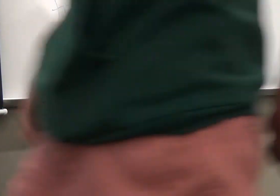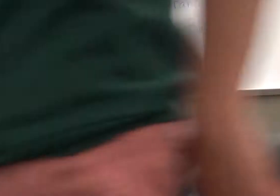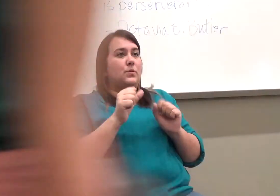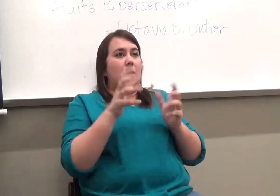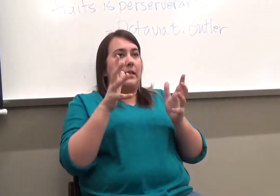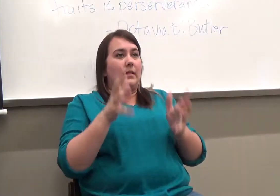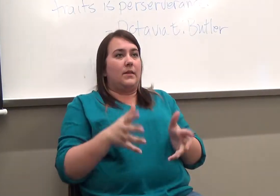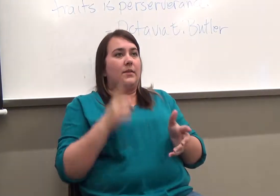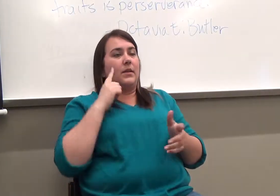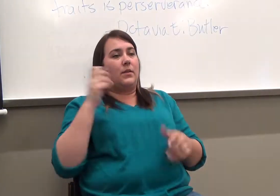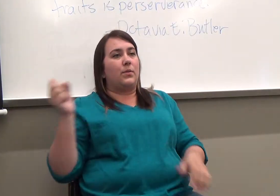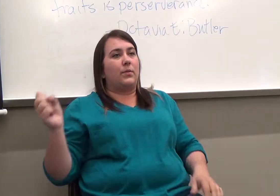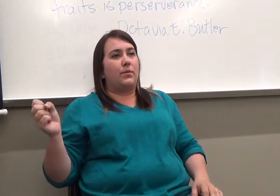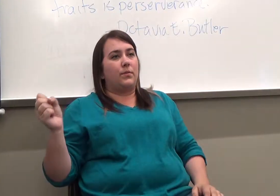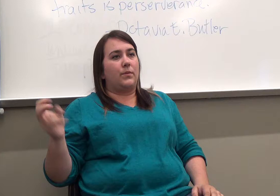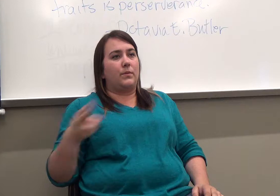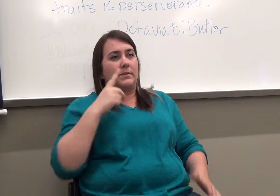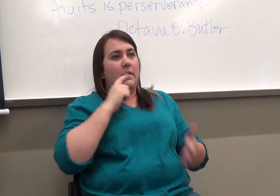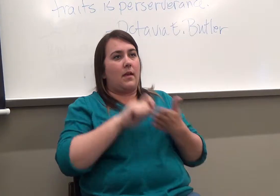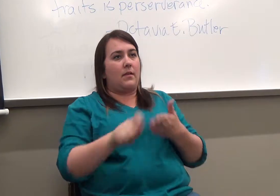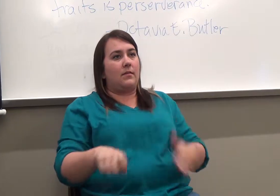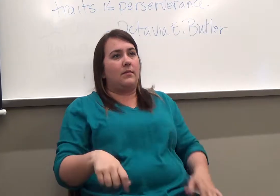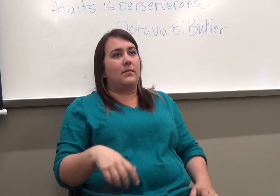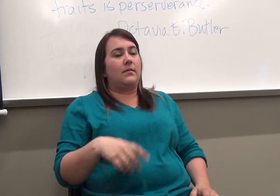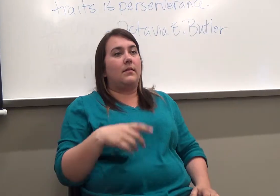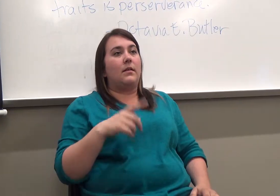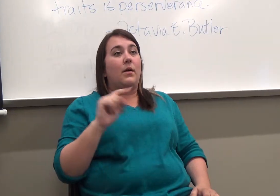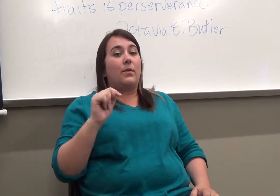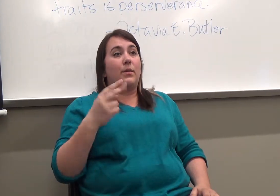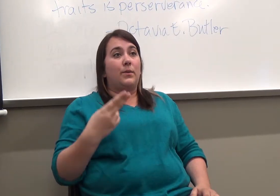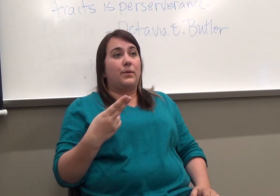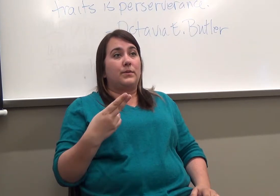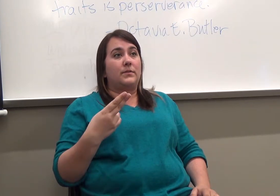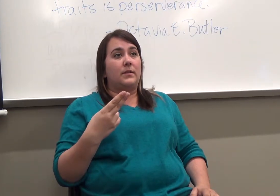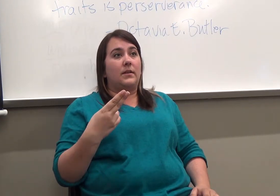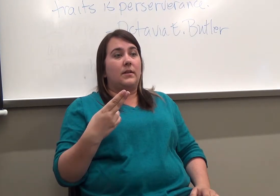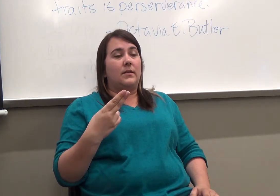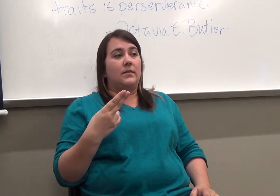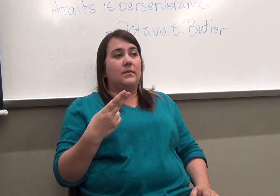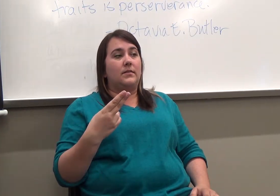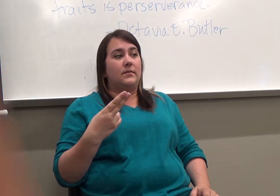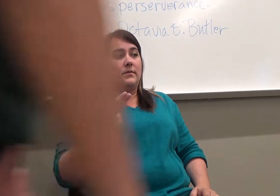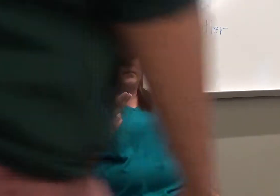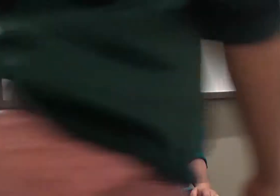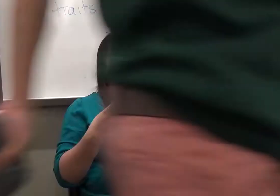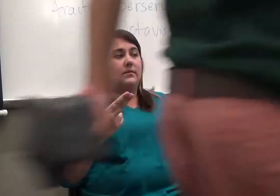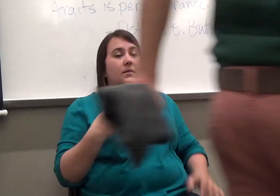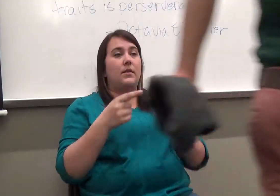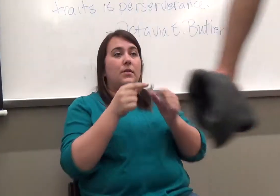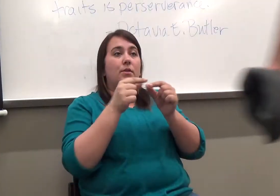behind. On Thursday, whoops, our grammar lesson